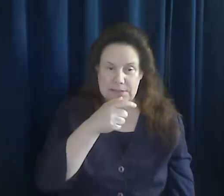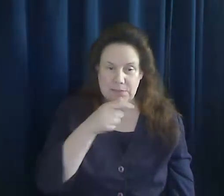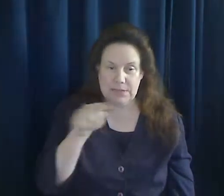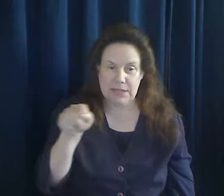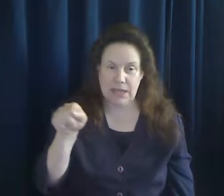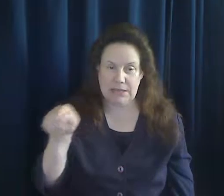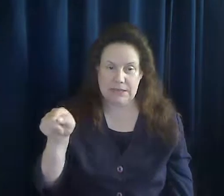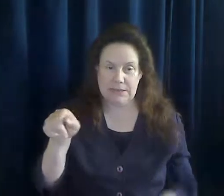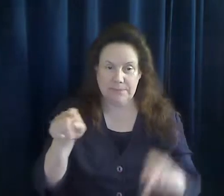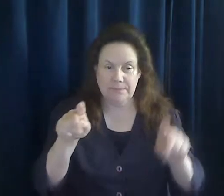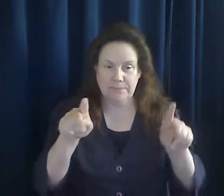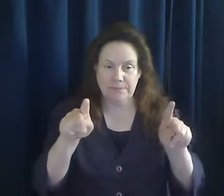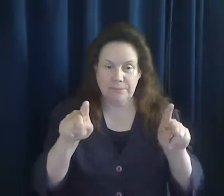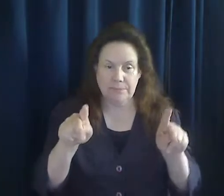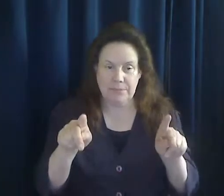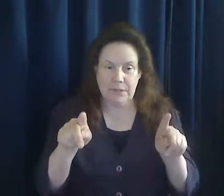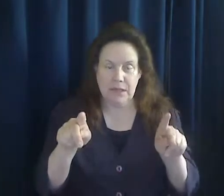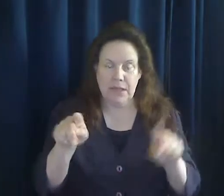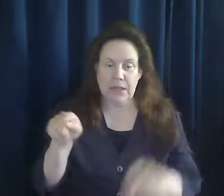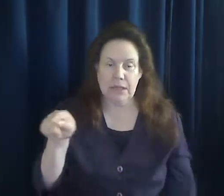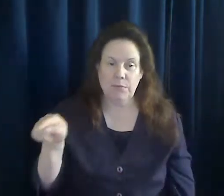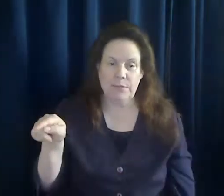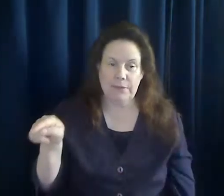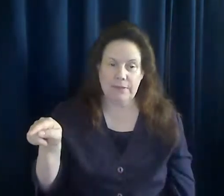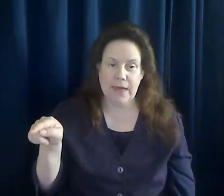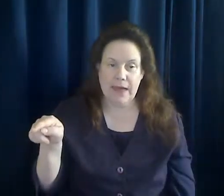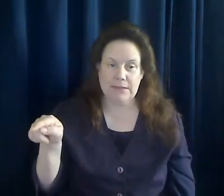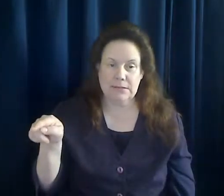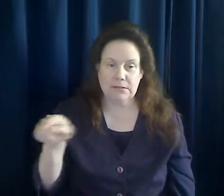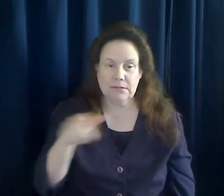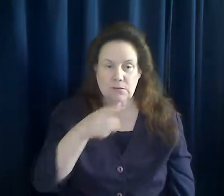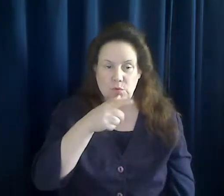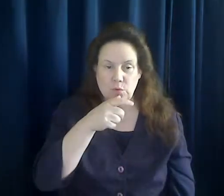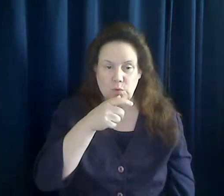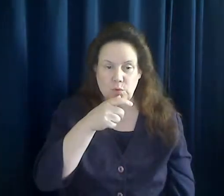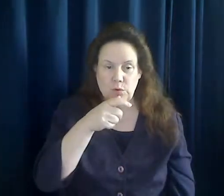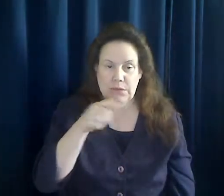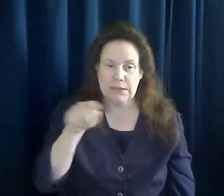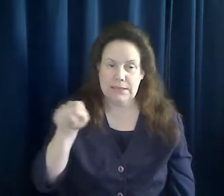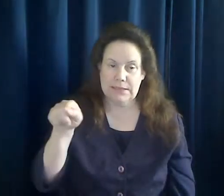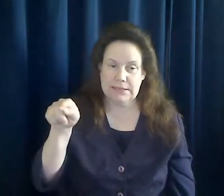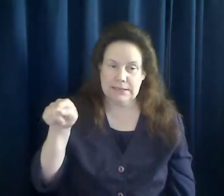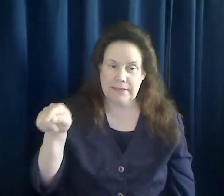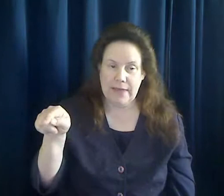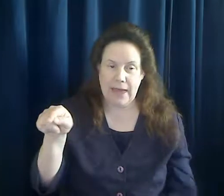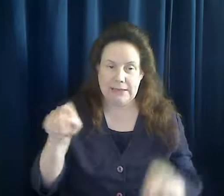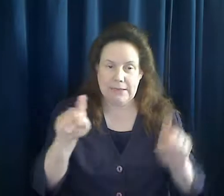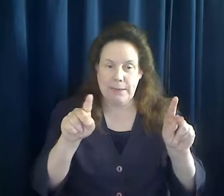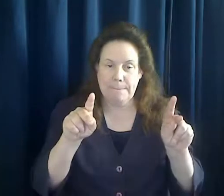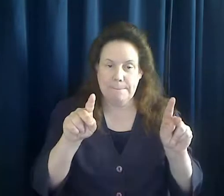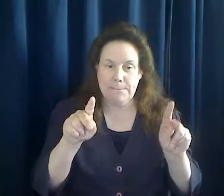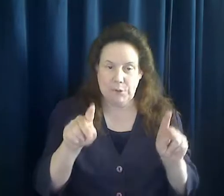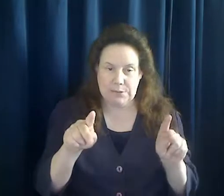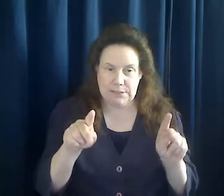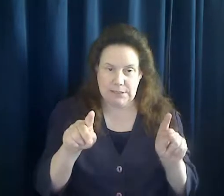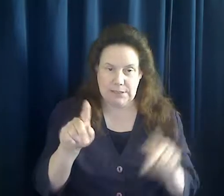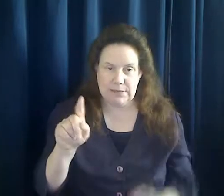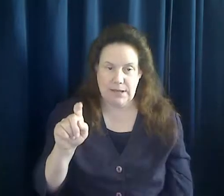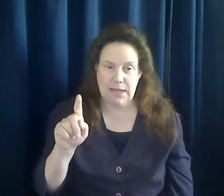3 signs, it would be that. Who is that person? And then I added